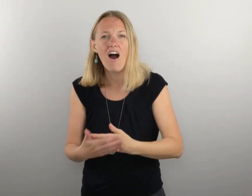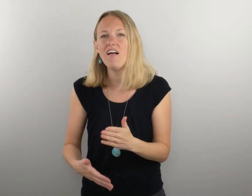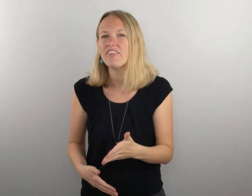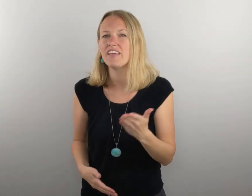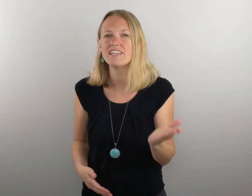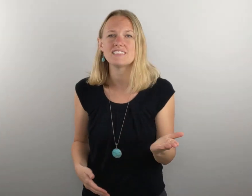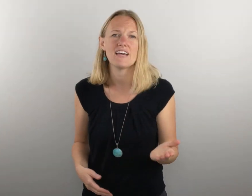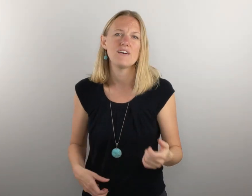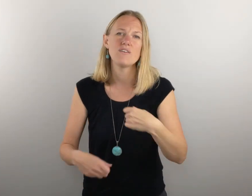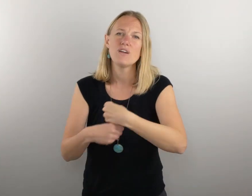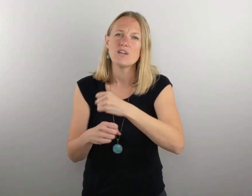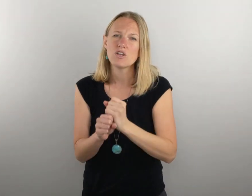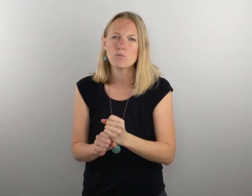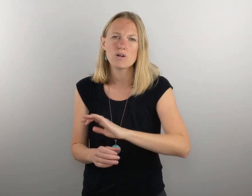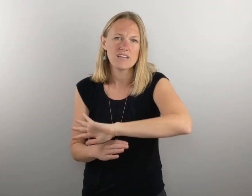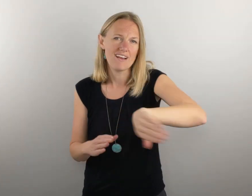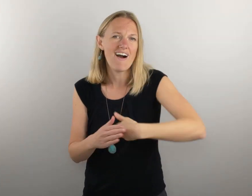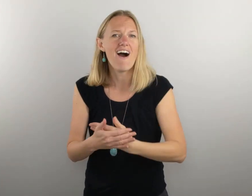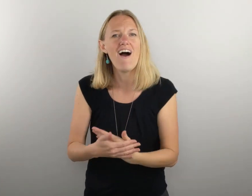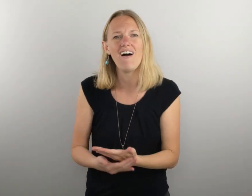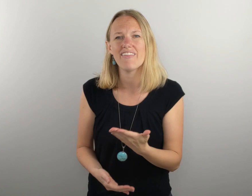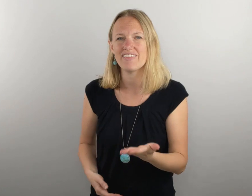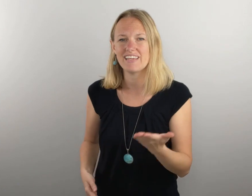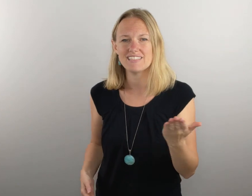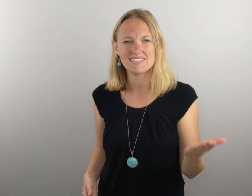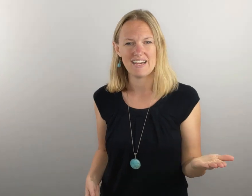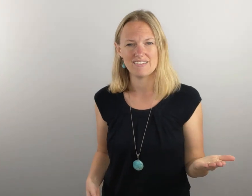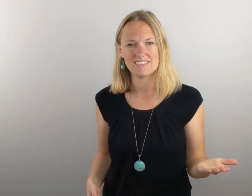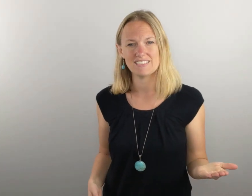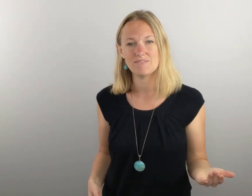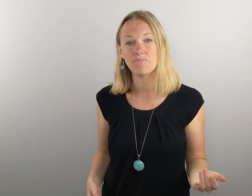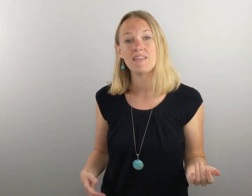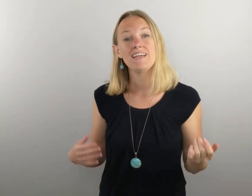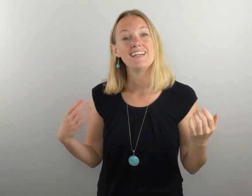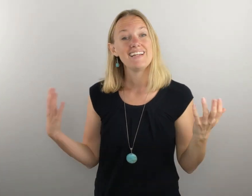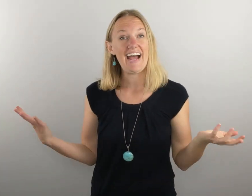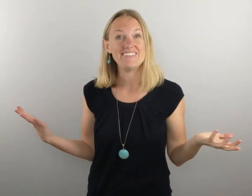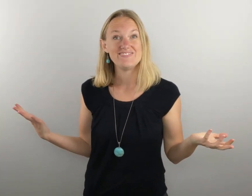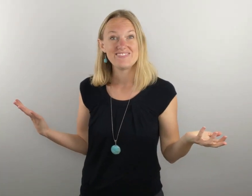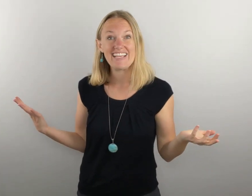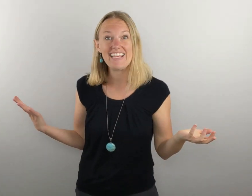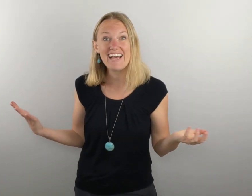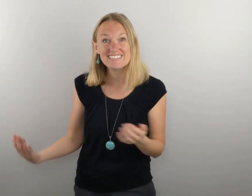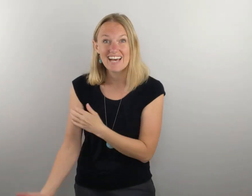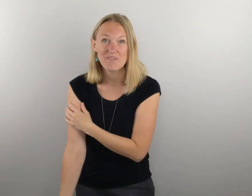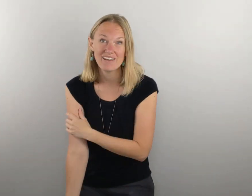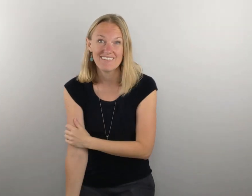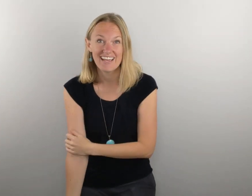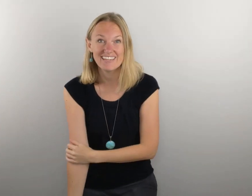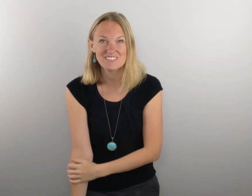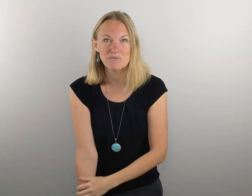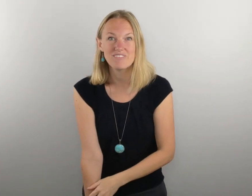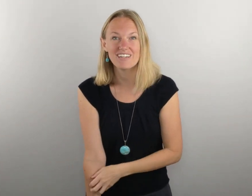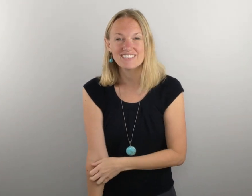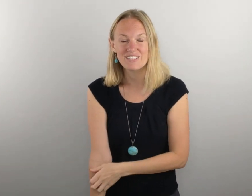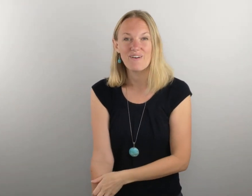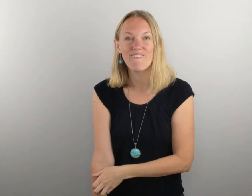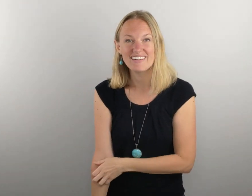all things out. You're working all things out. Now, yes, I will. Okay, so moving on to the